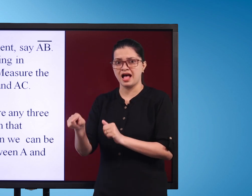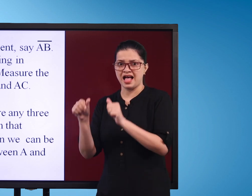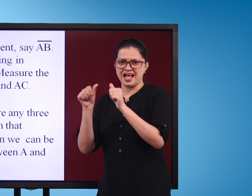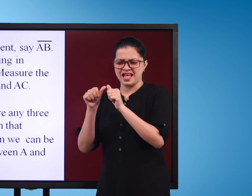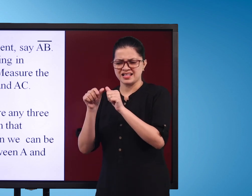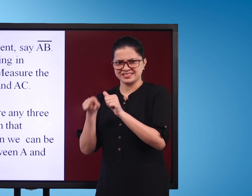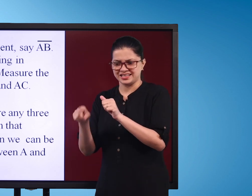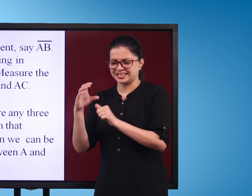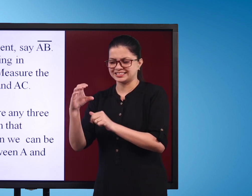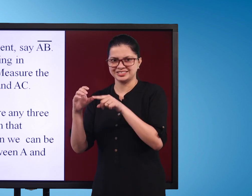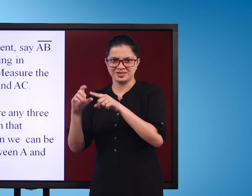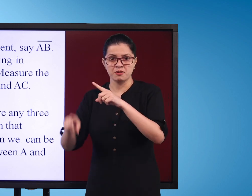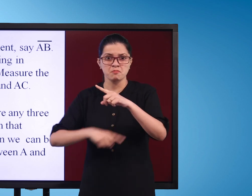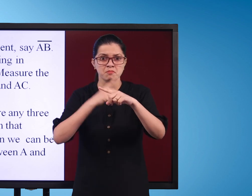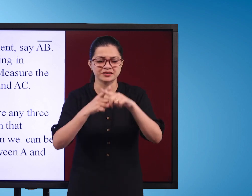AC plus CB is equal to AB,